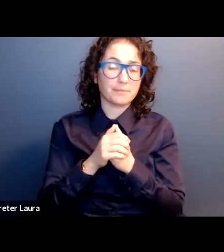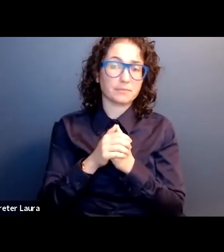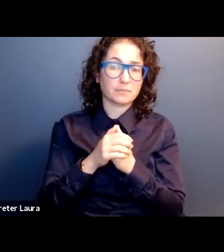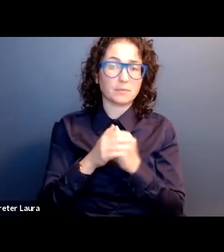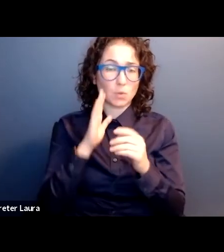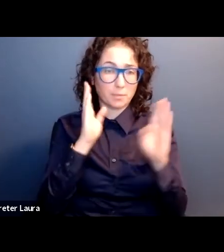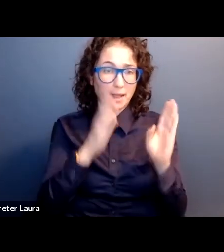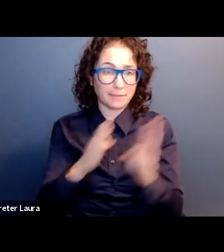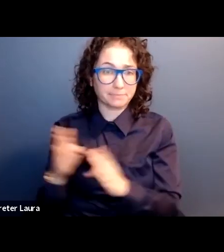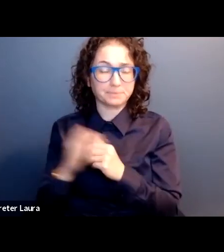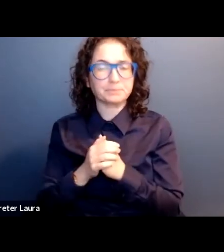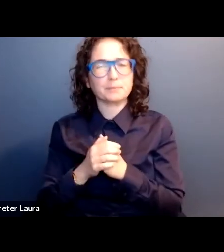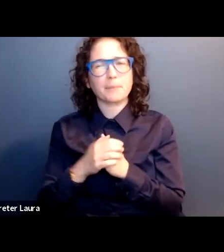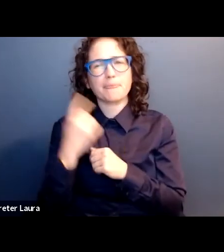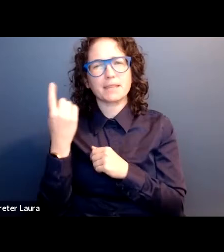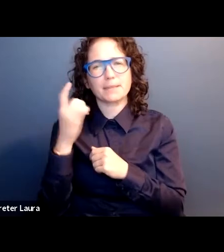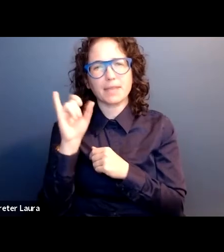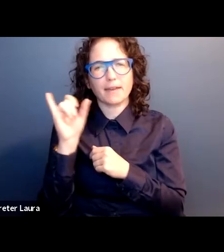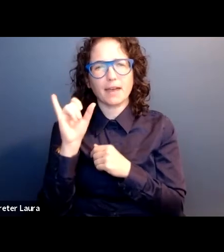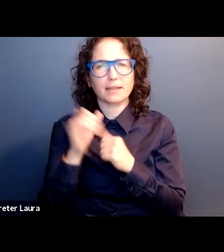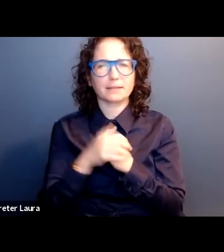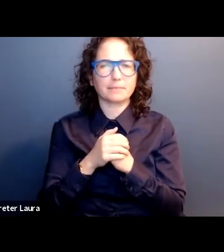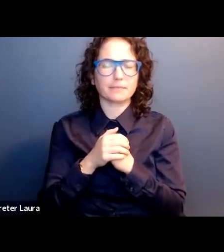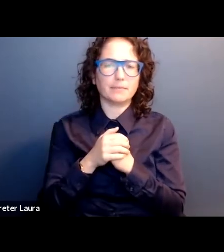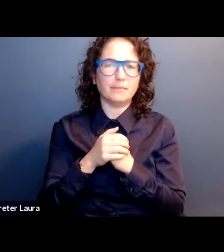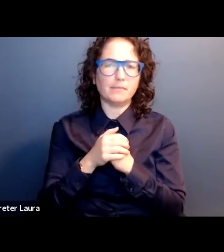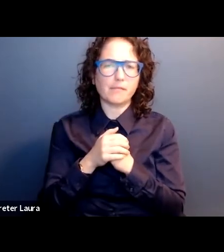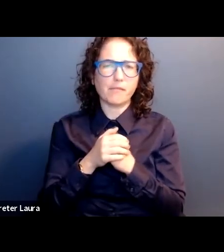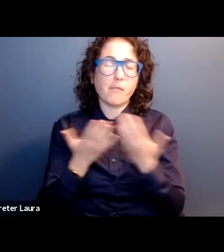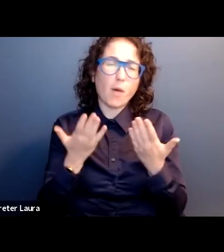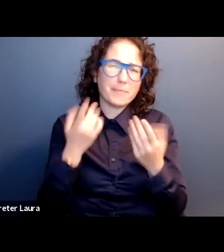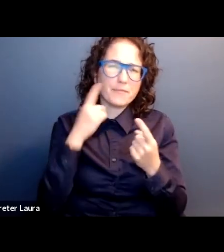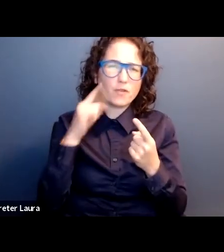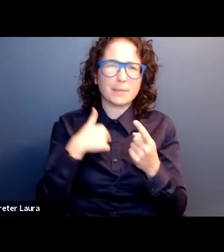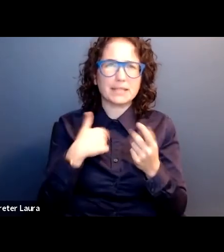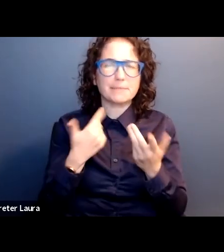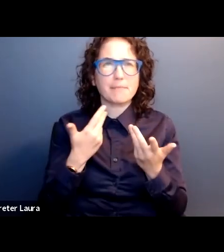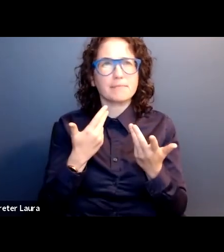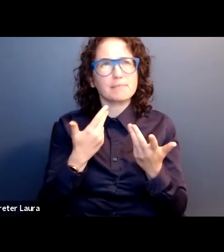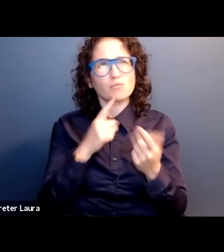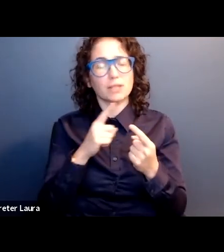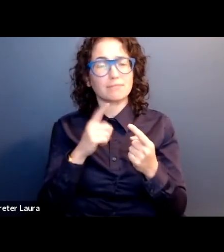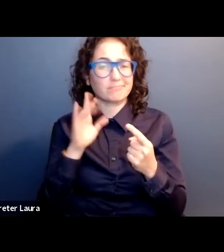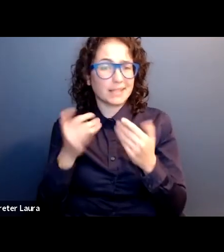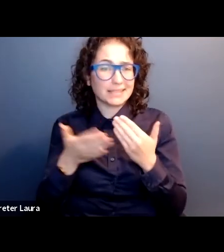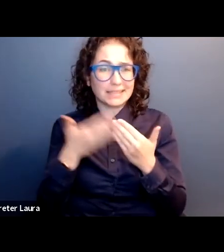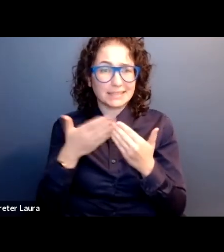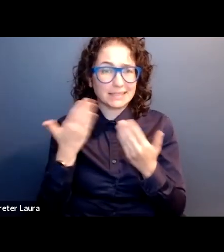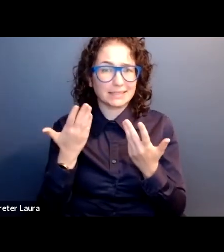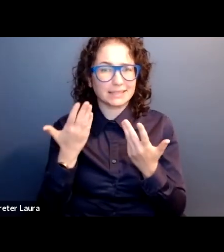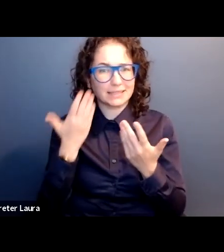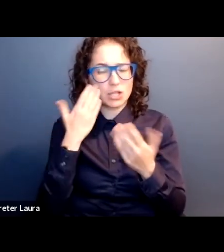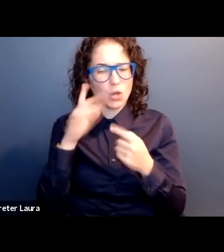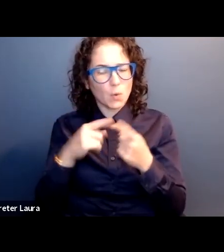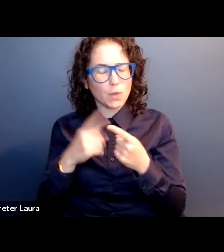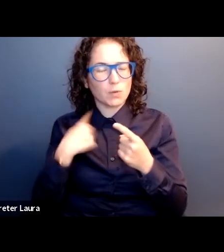we plan. Something like this is, for me, it's very easy when we